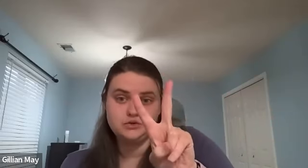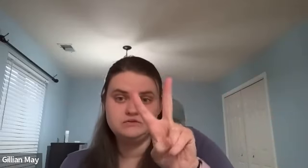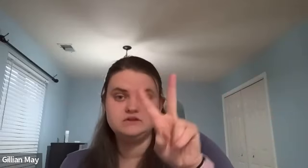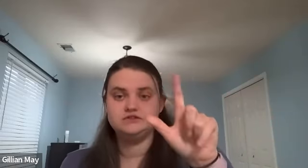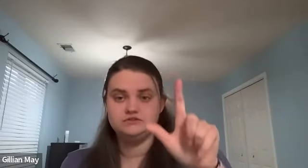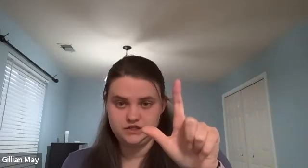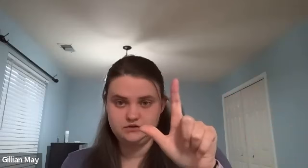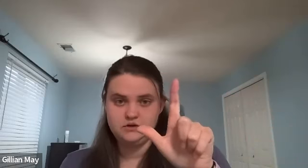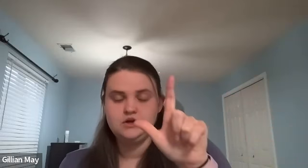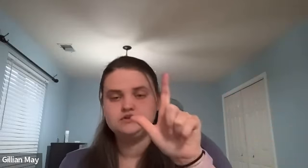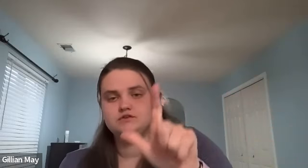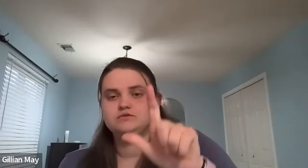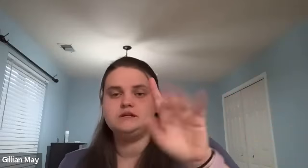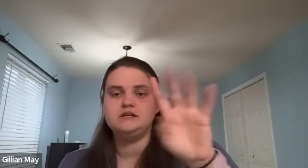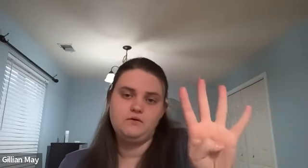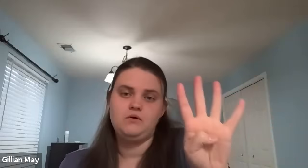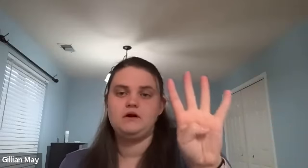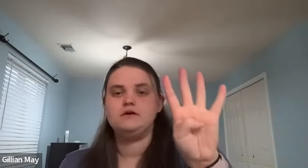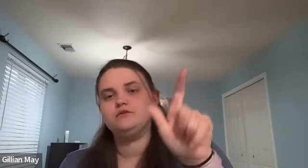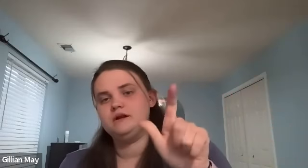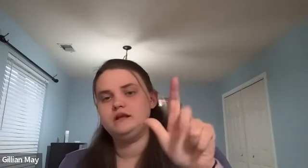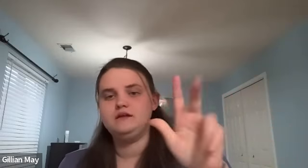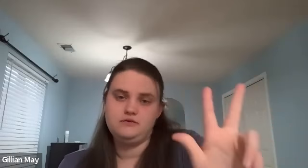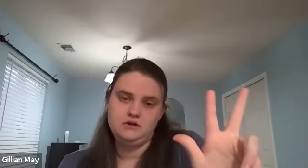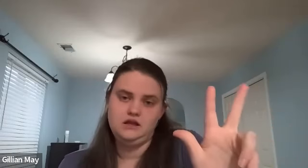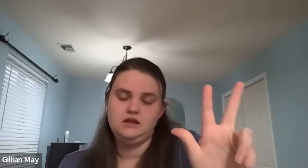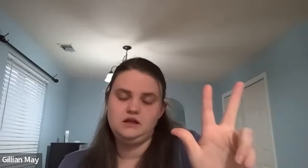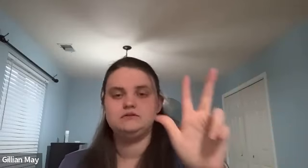2, they'll do 2. So 24, 23,